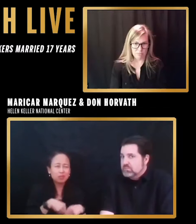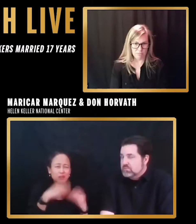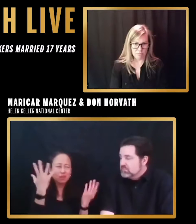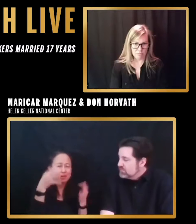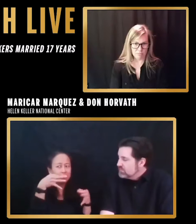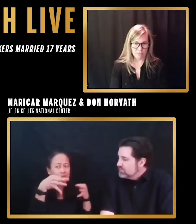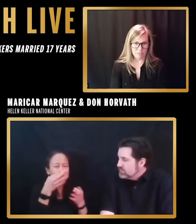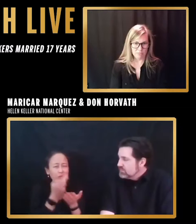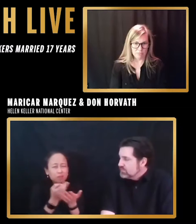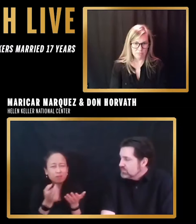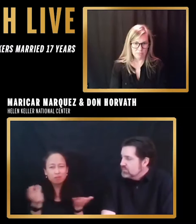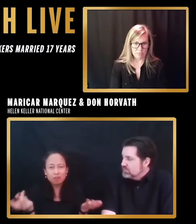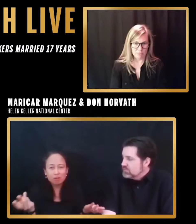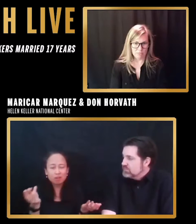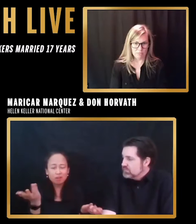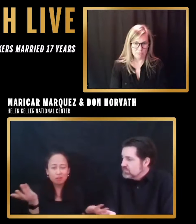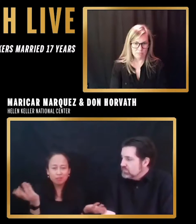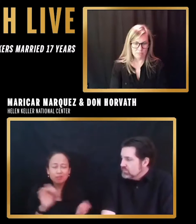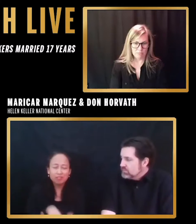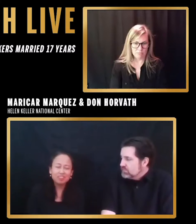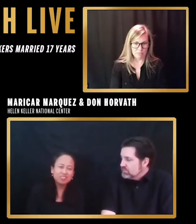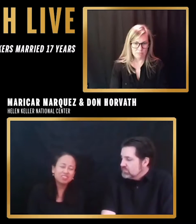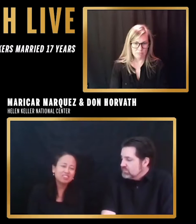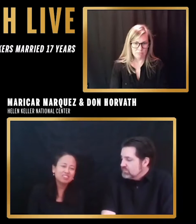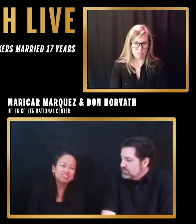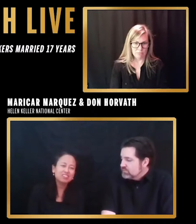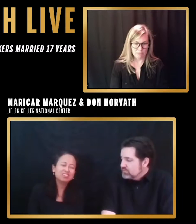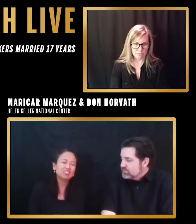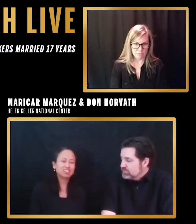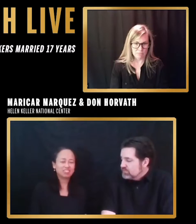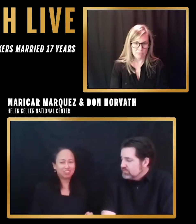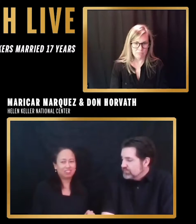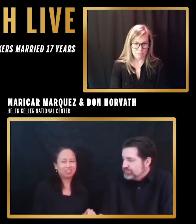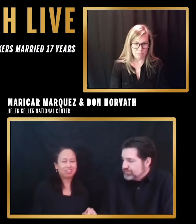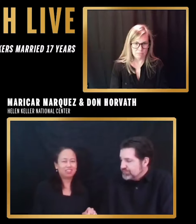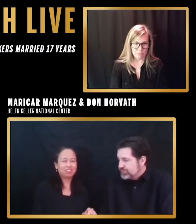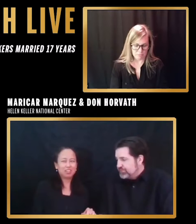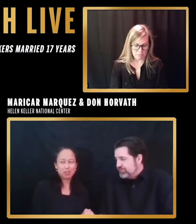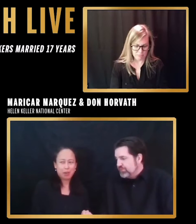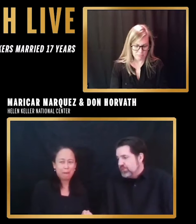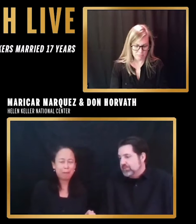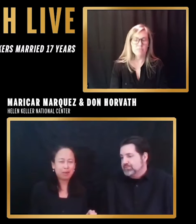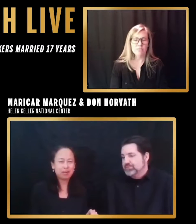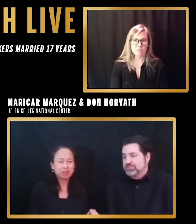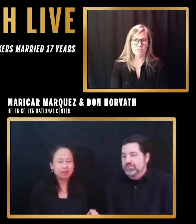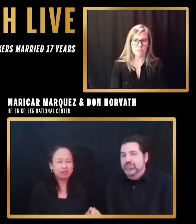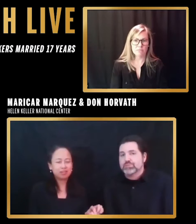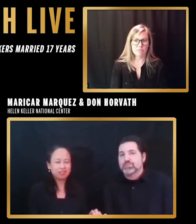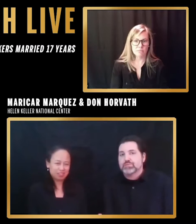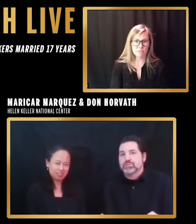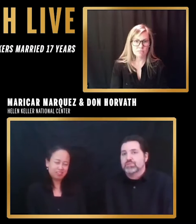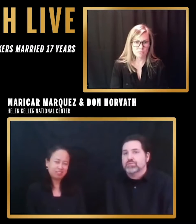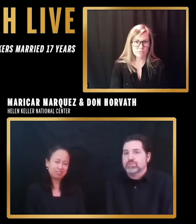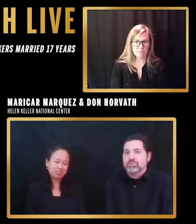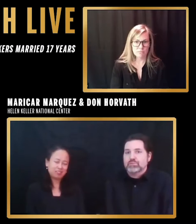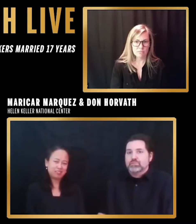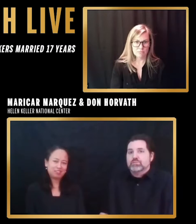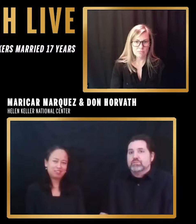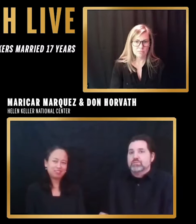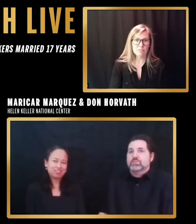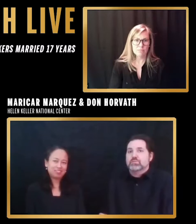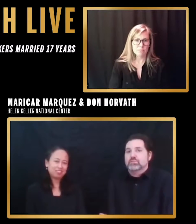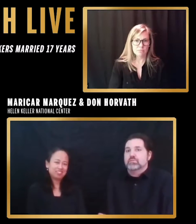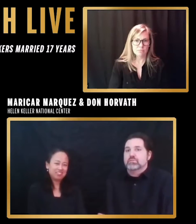microwave. People may not have that in their homes. So we've had to do a lot of explaining to families of these resources that are available and get their